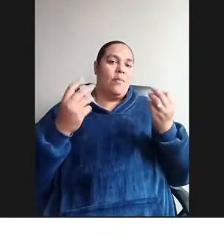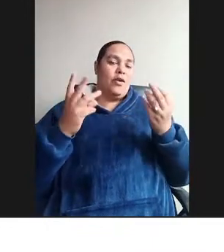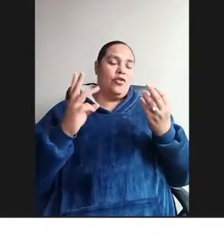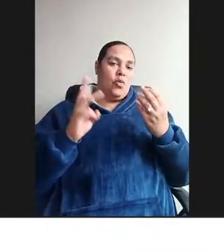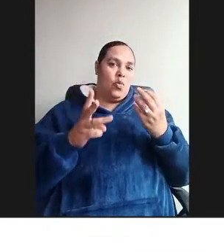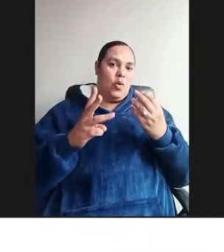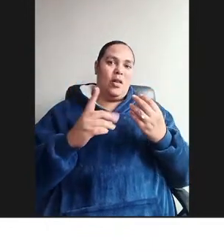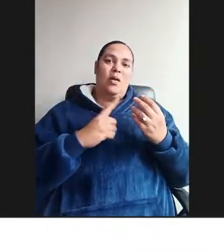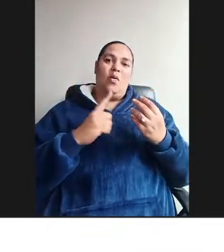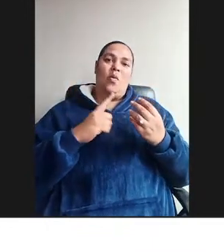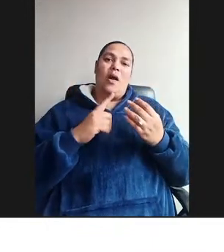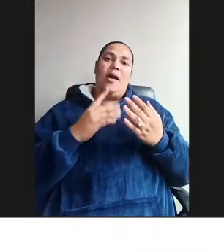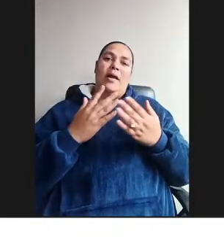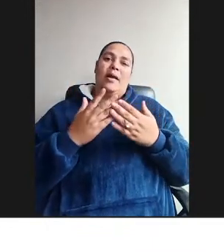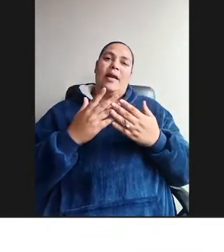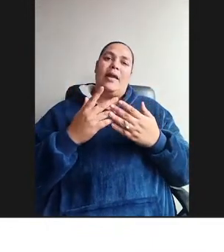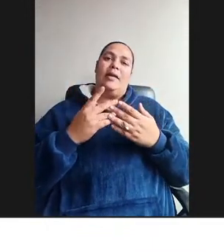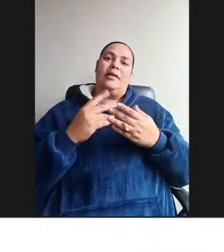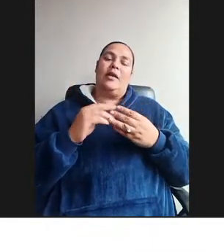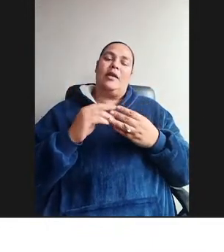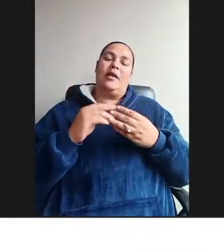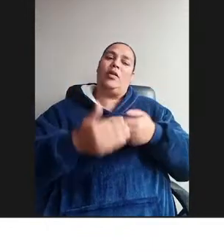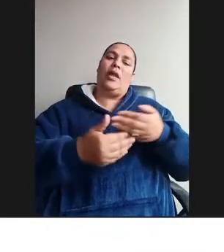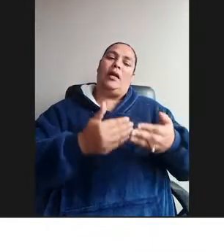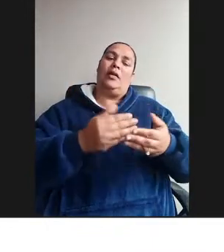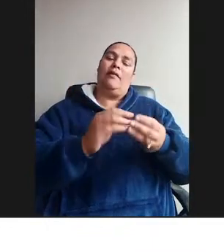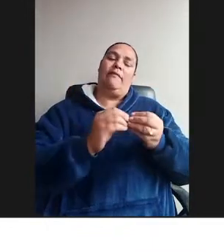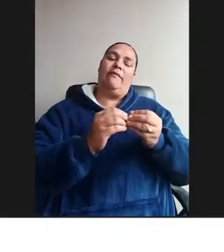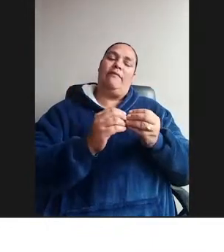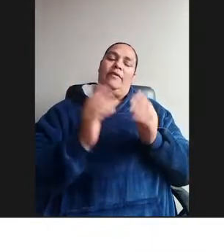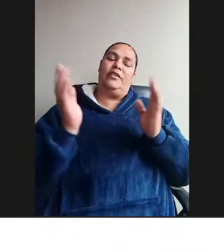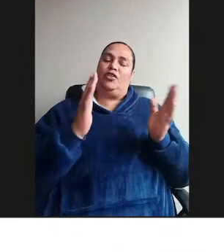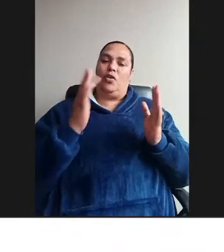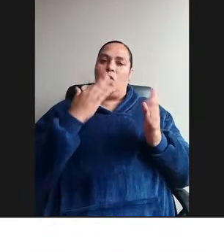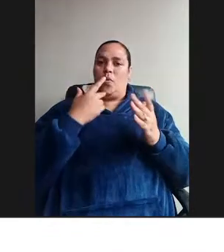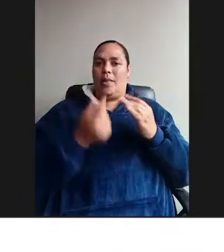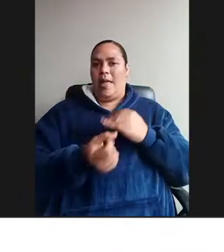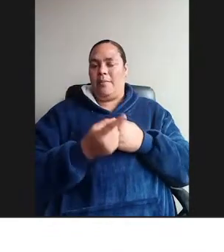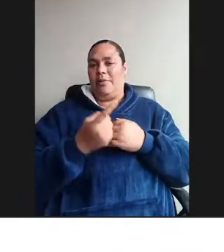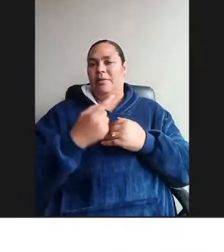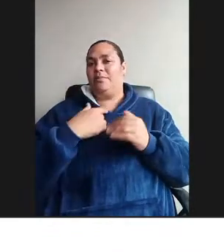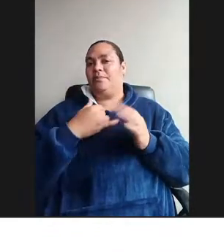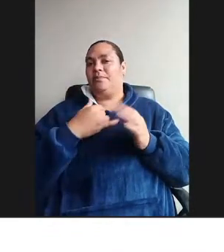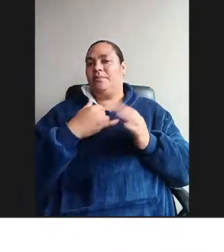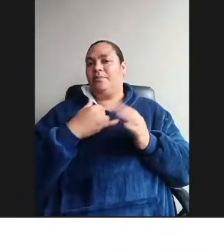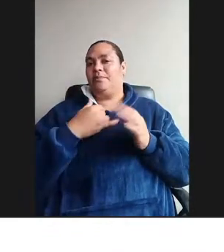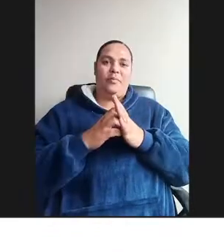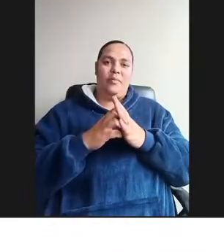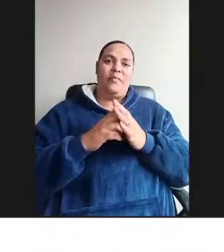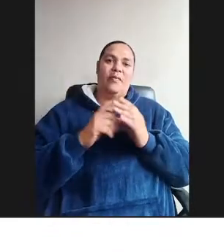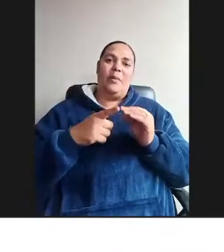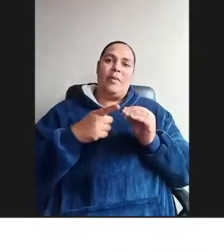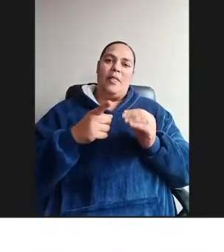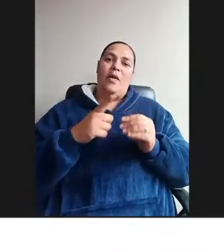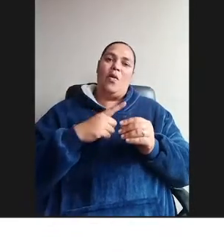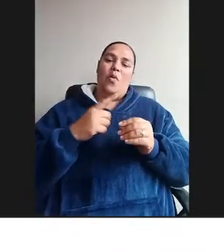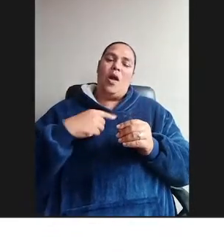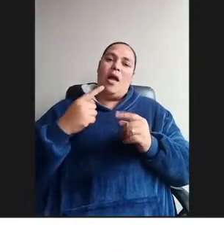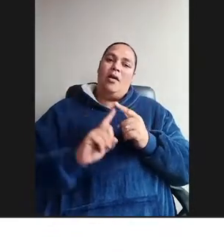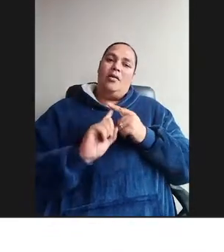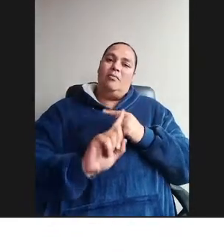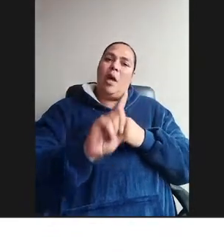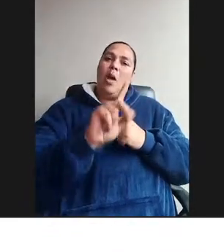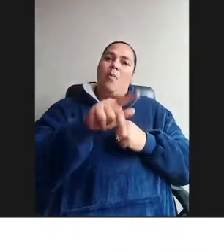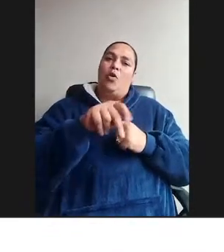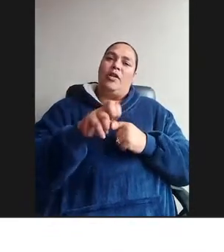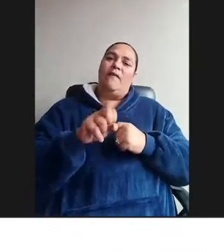be a productive session as that happens. I'm making an example about Porterville because I went there to go